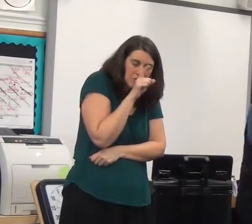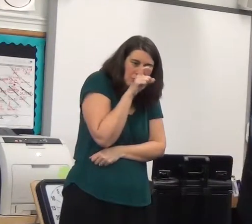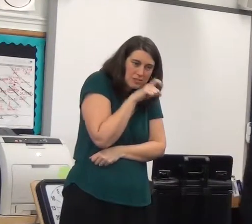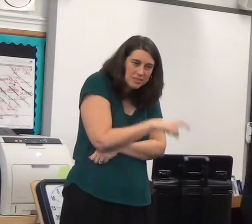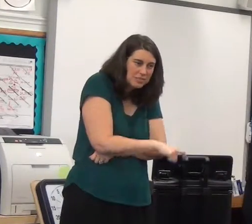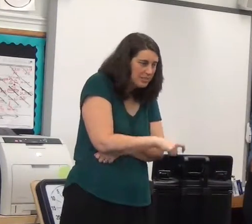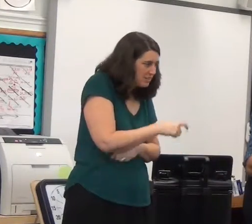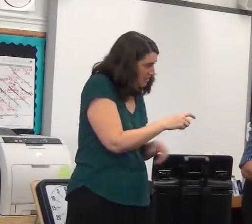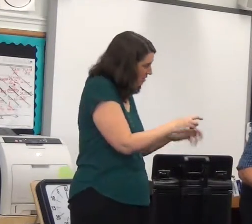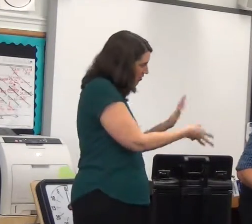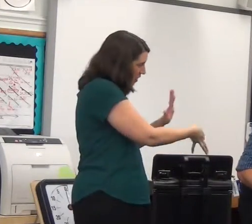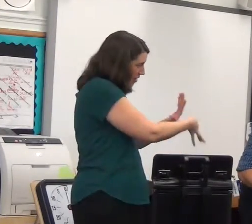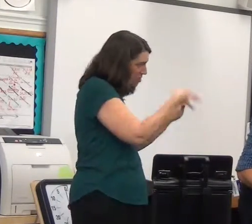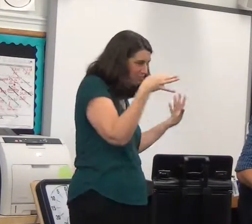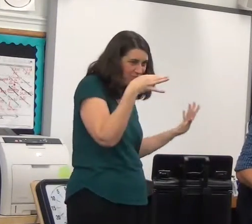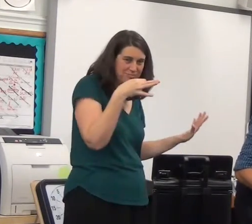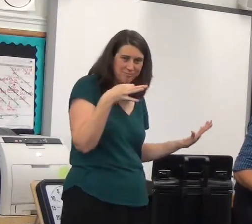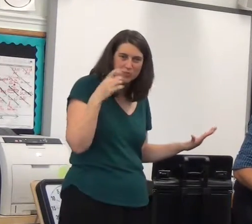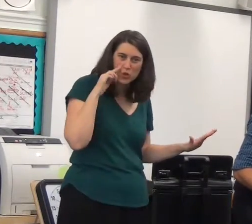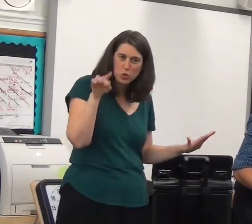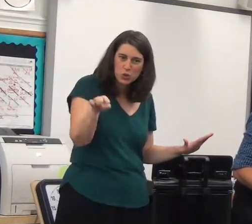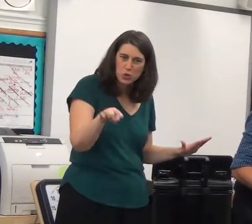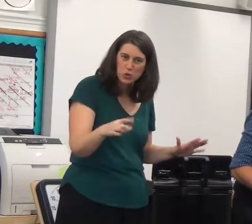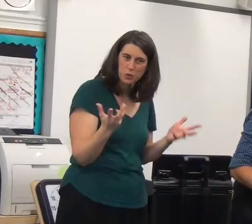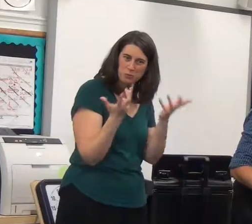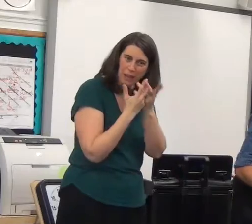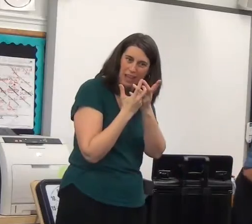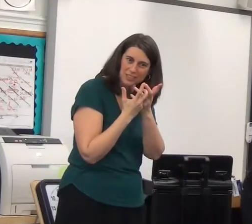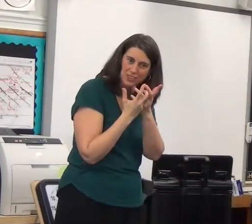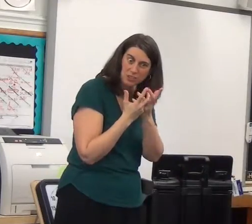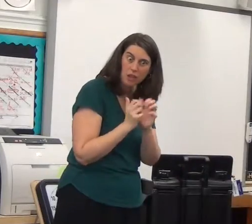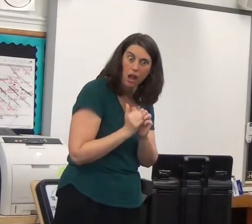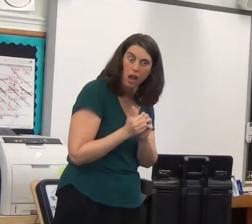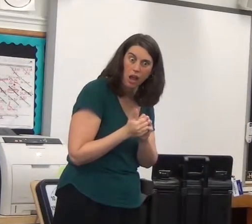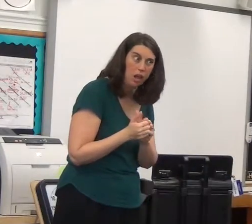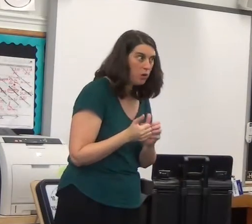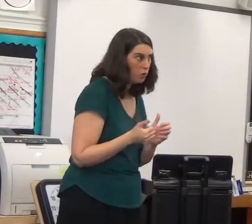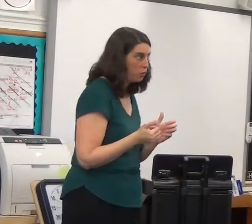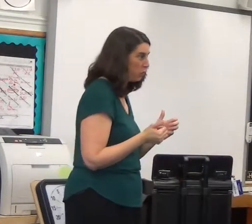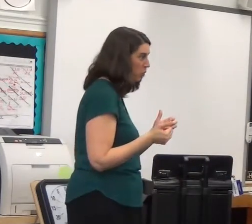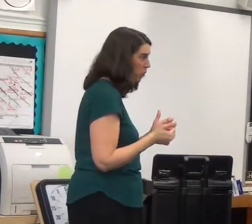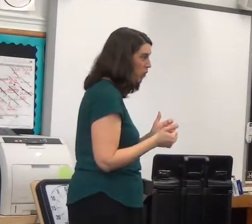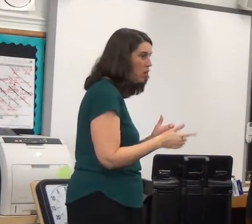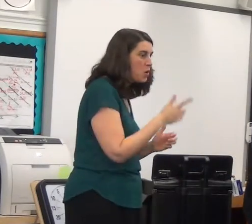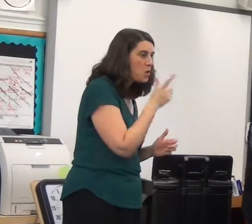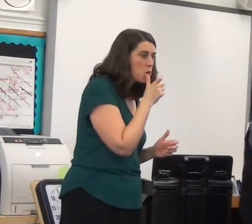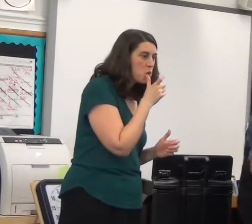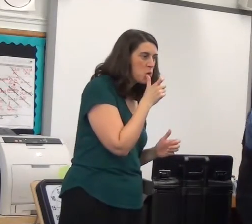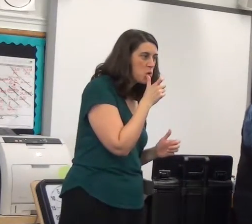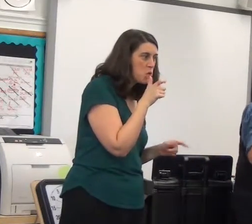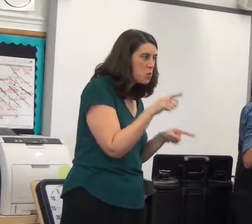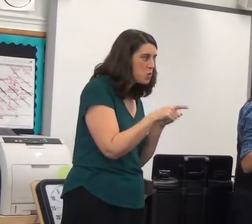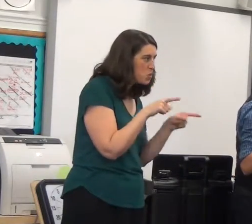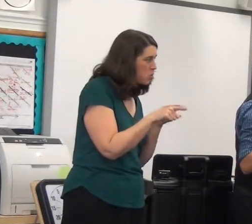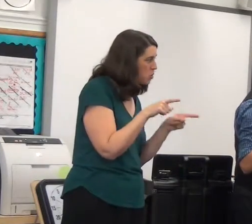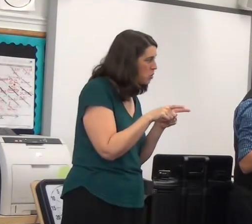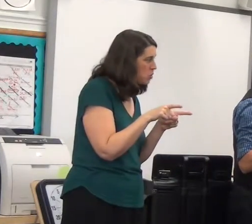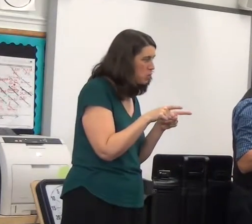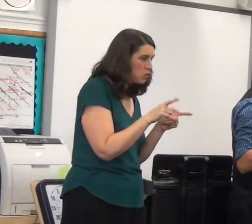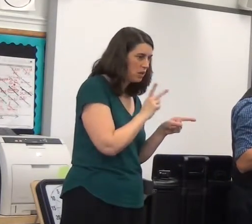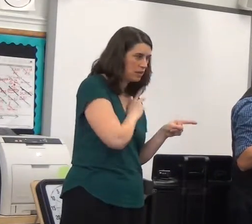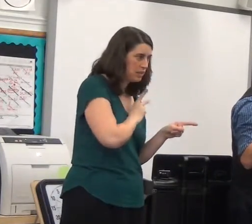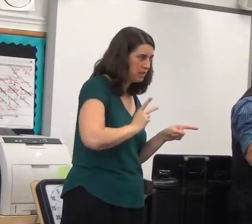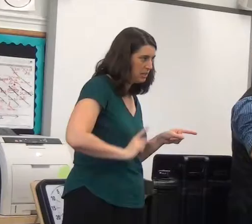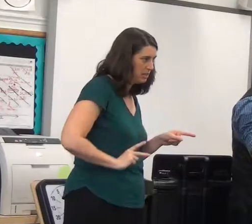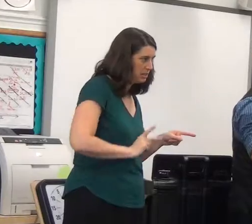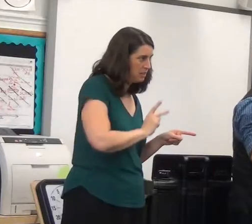from a shuffled deck of cards. I know. All right. Who chose the